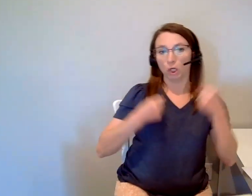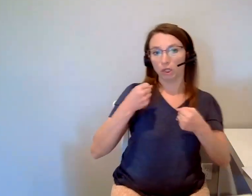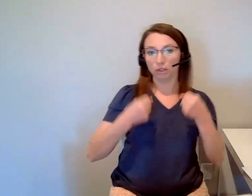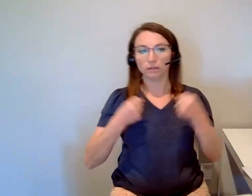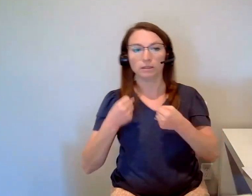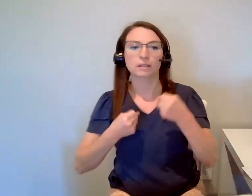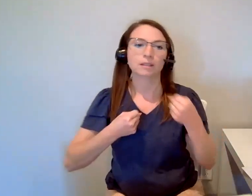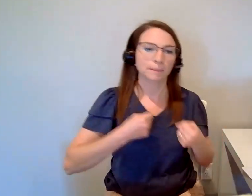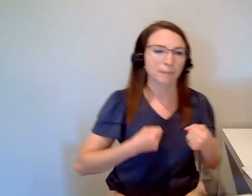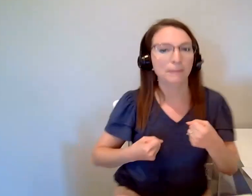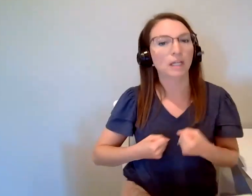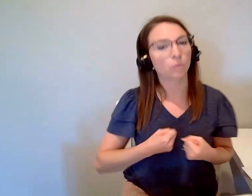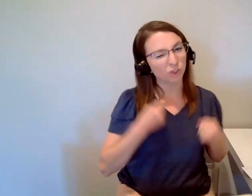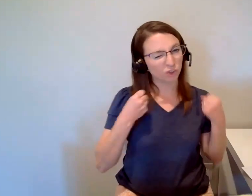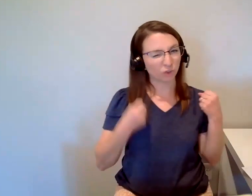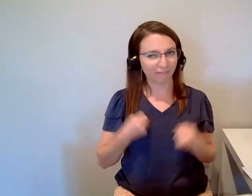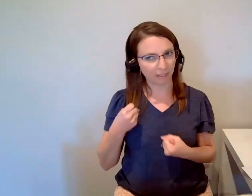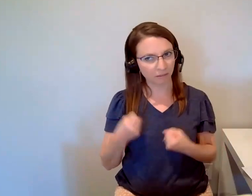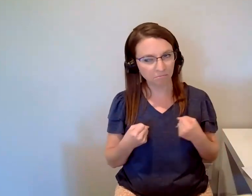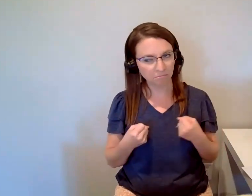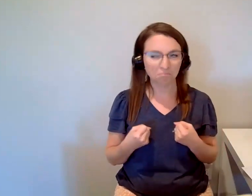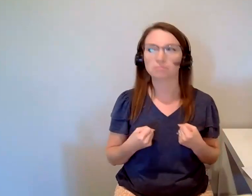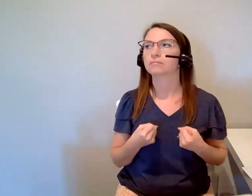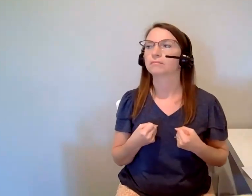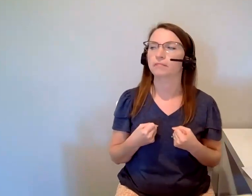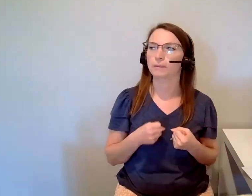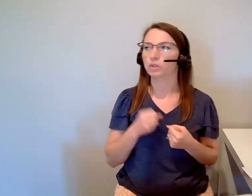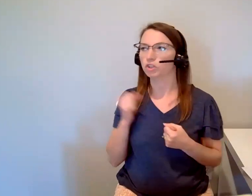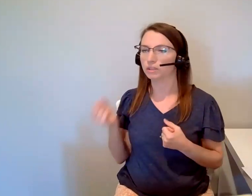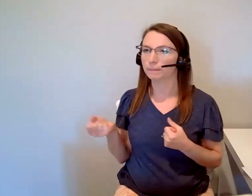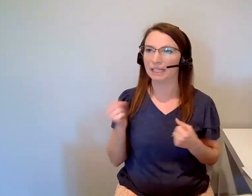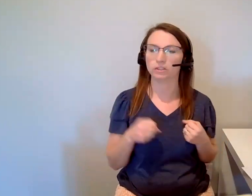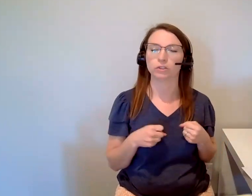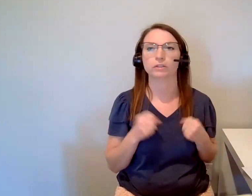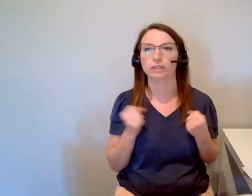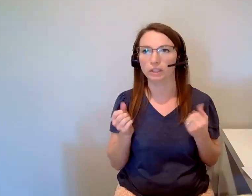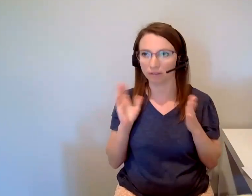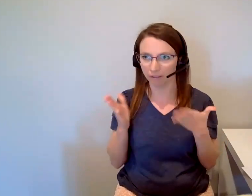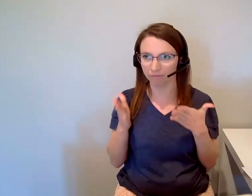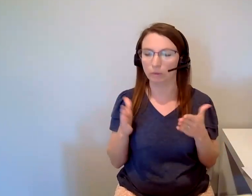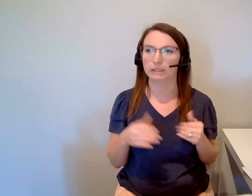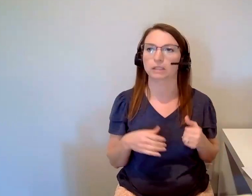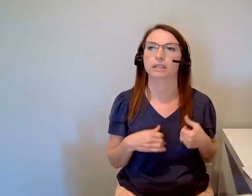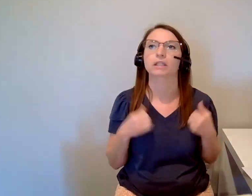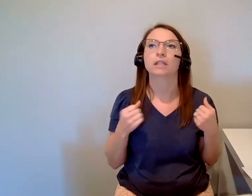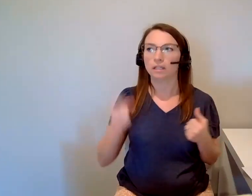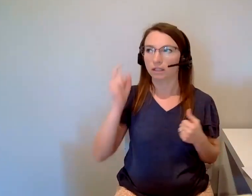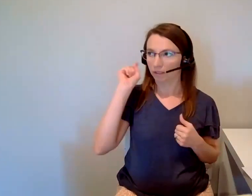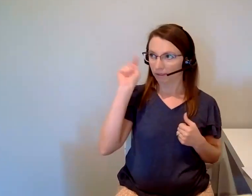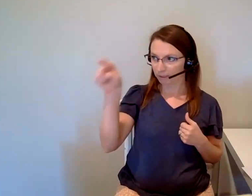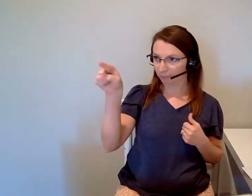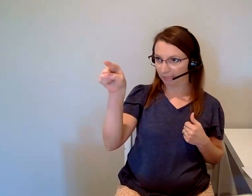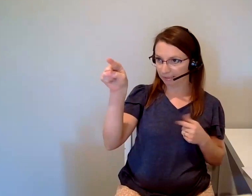car, maybe not when you're driving, maybe when you're just a passenger so that you can kind of focus on it. Spot a